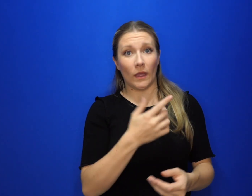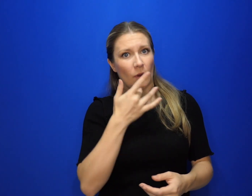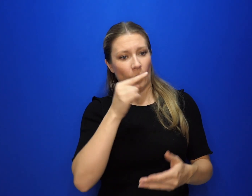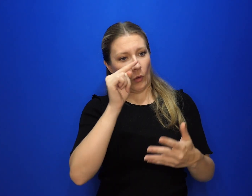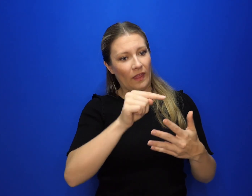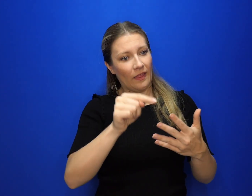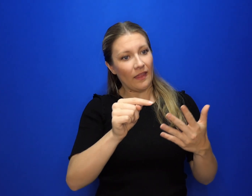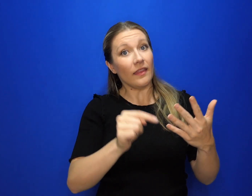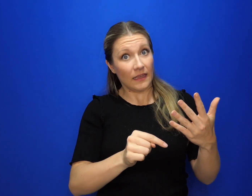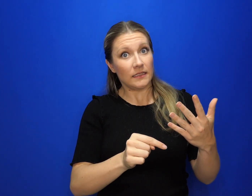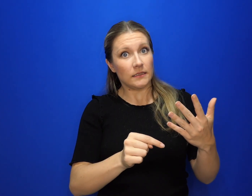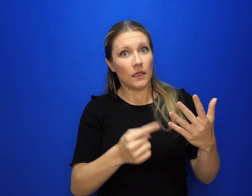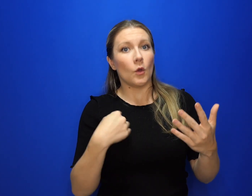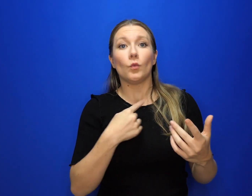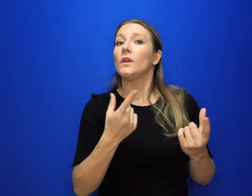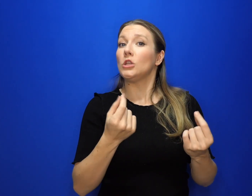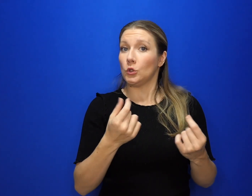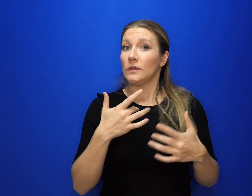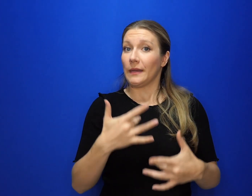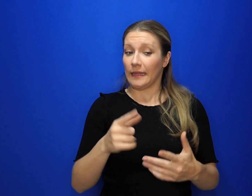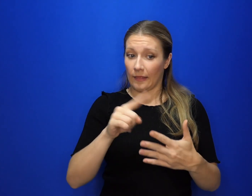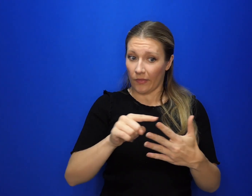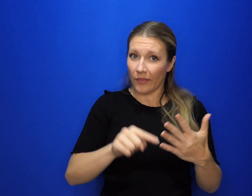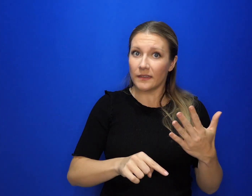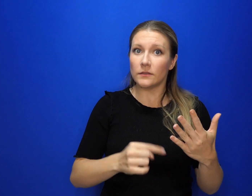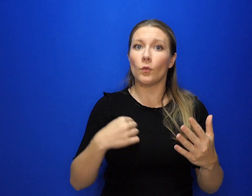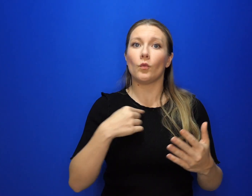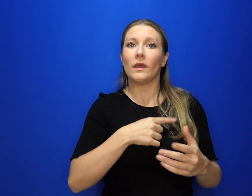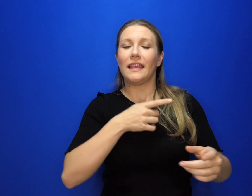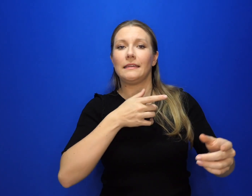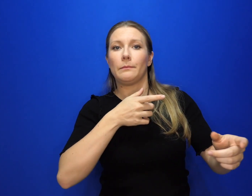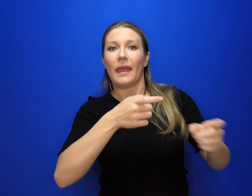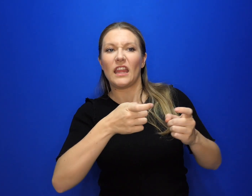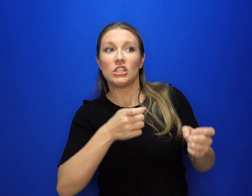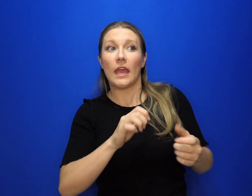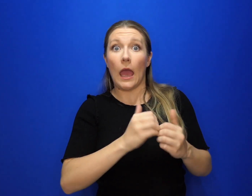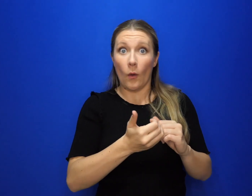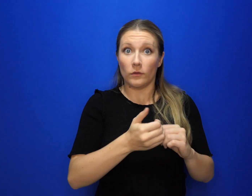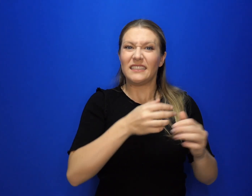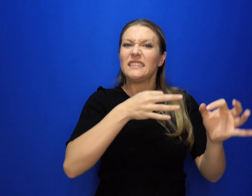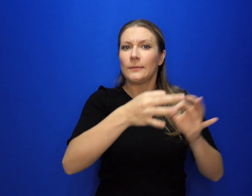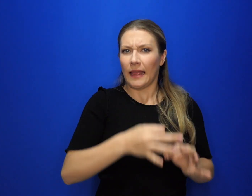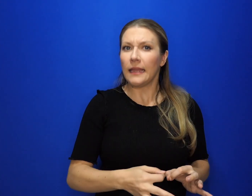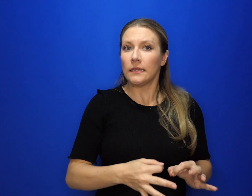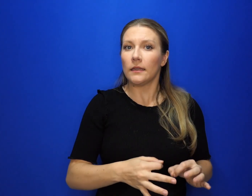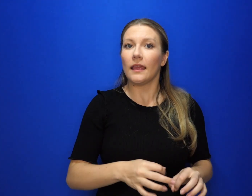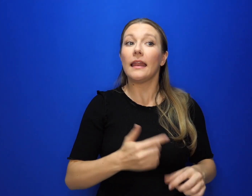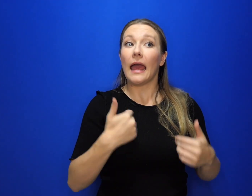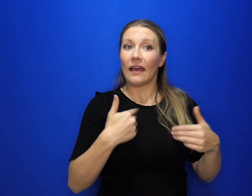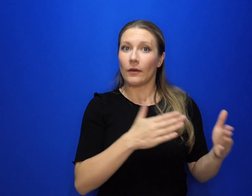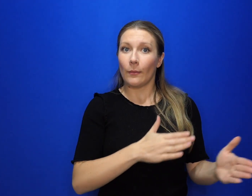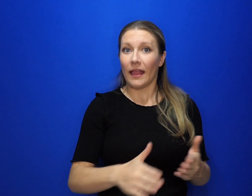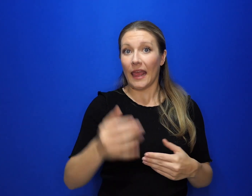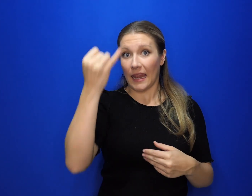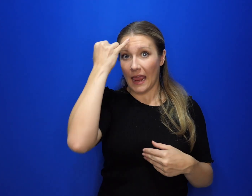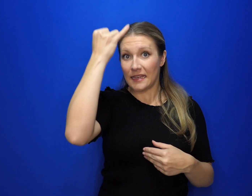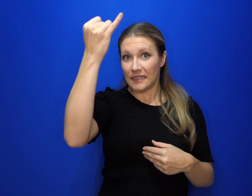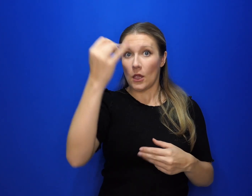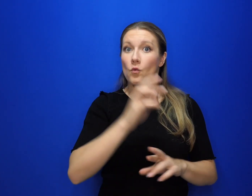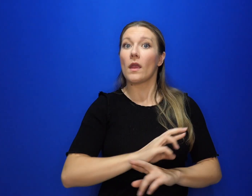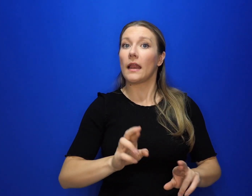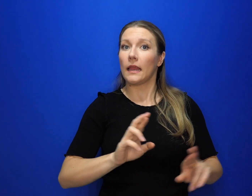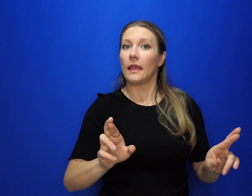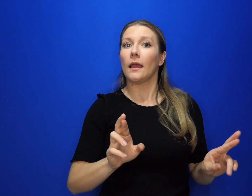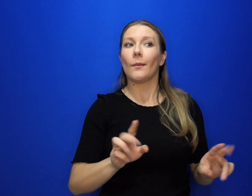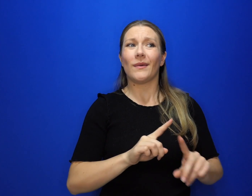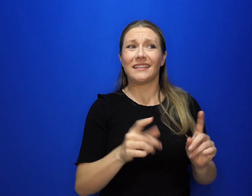we like for our child. This is what we do. This is how we navigate and manage, and have a plan or an idea